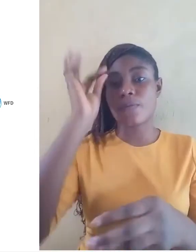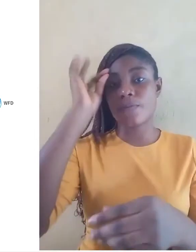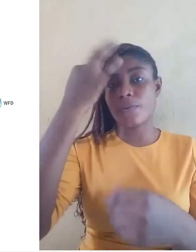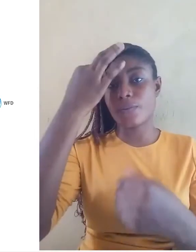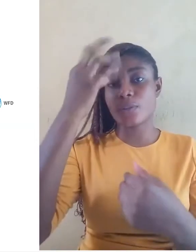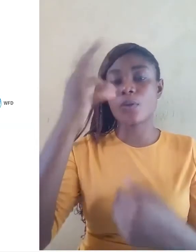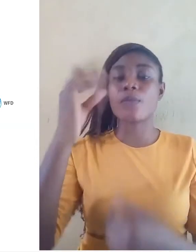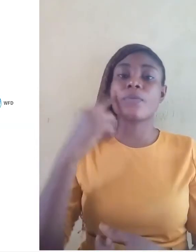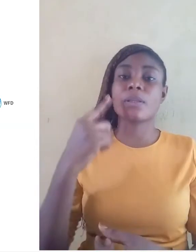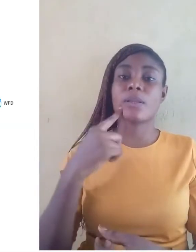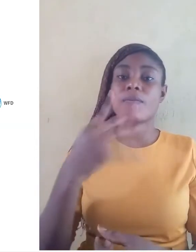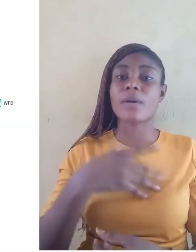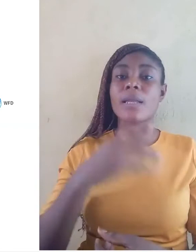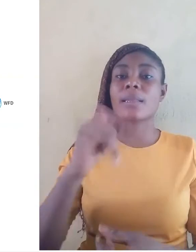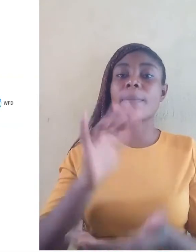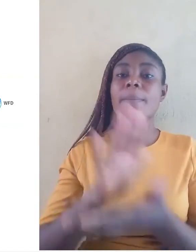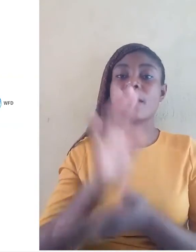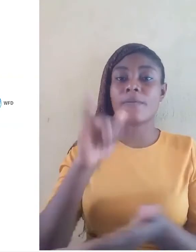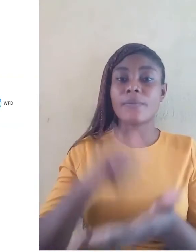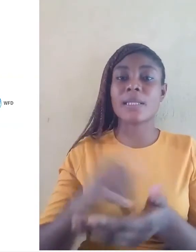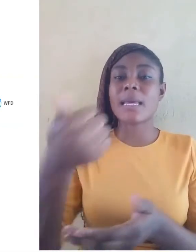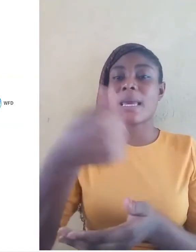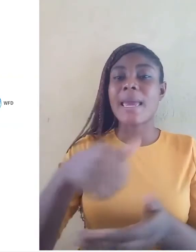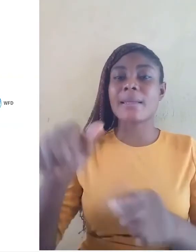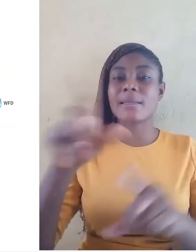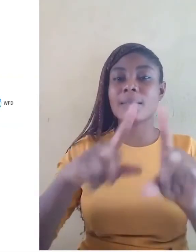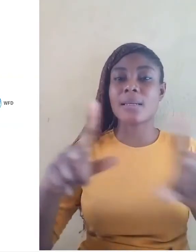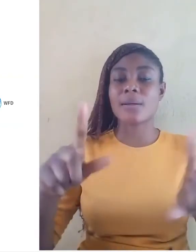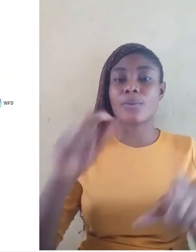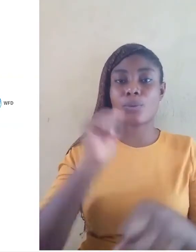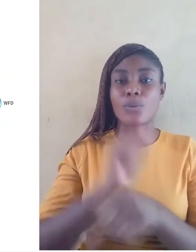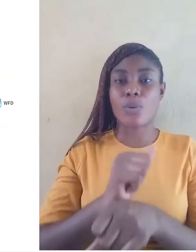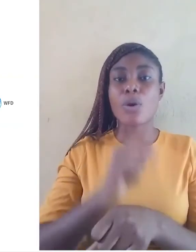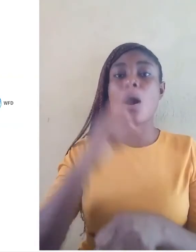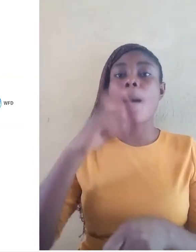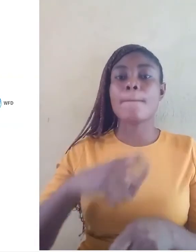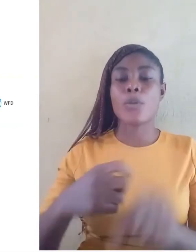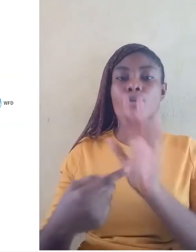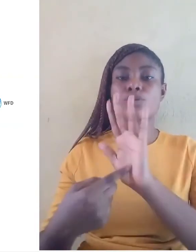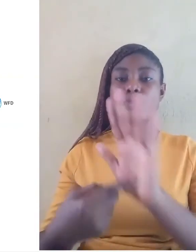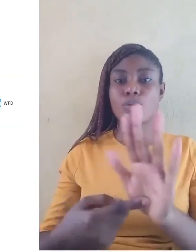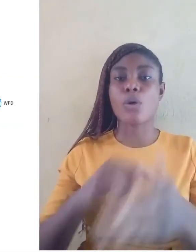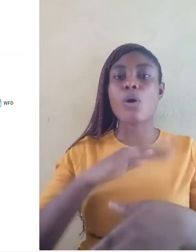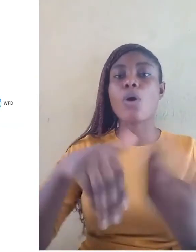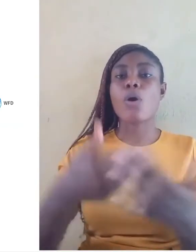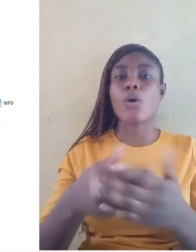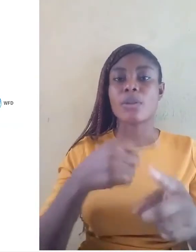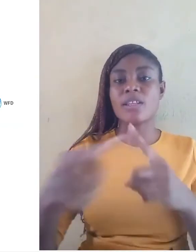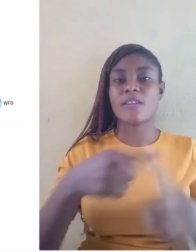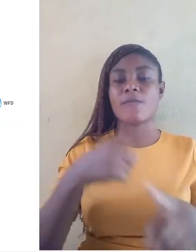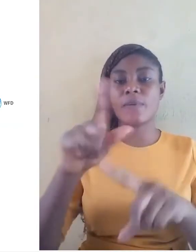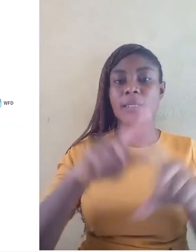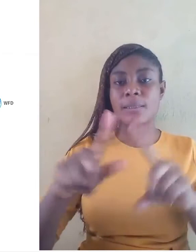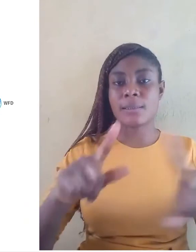of the Deaf, and it believes that any sign language work should reflect all the